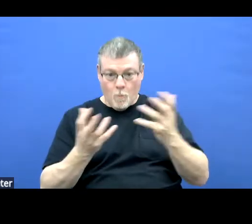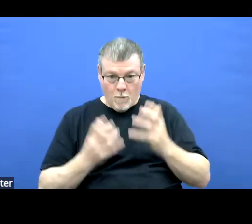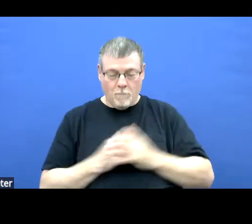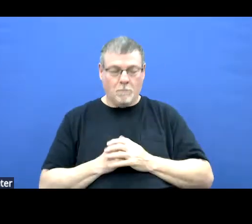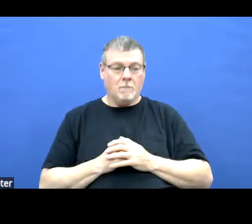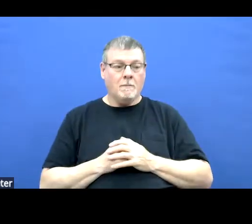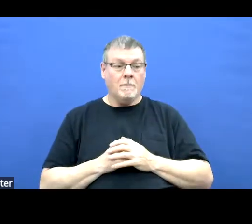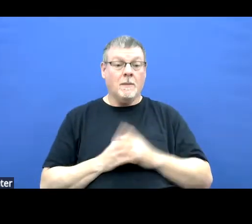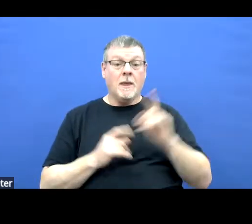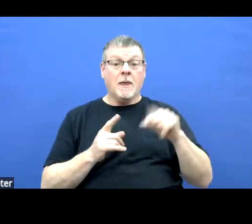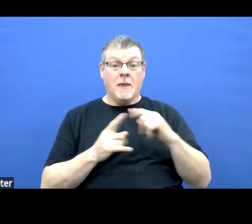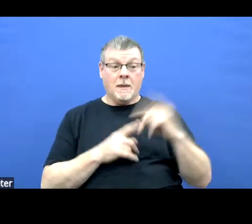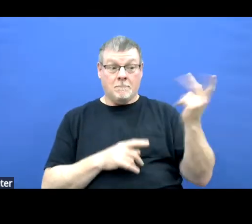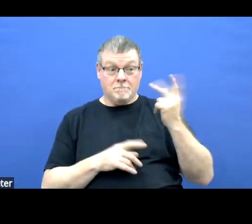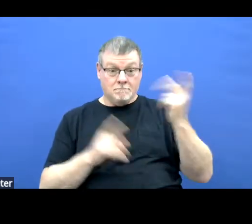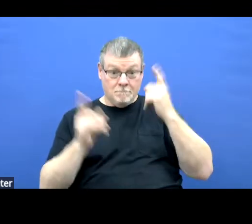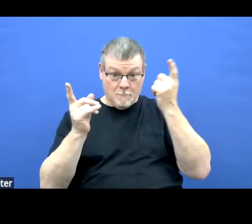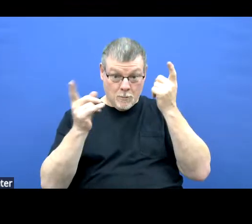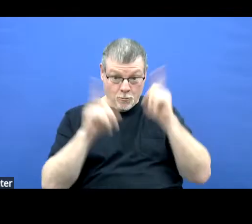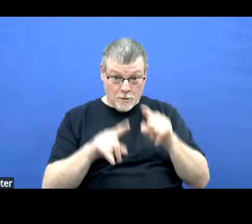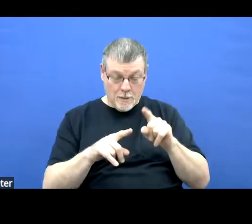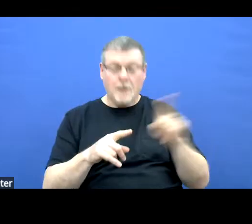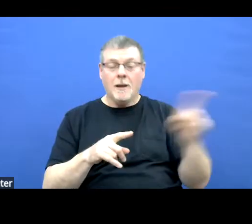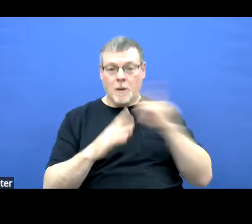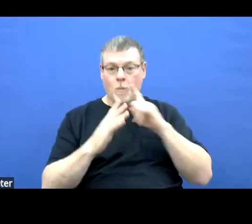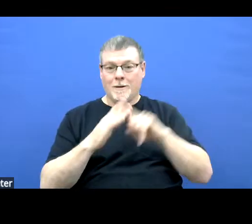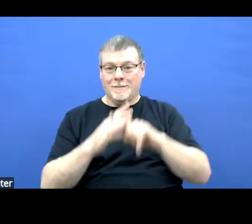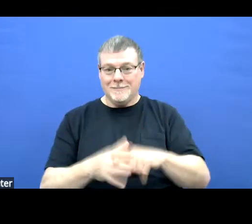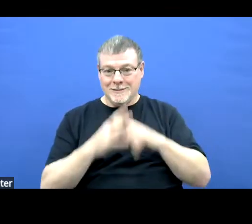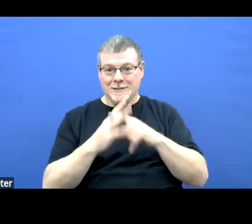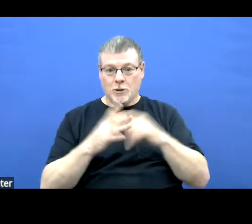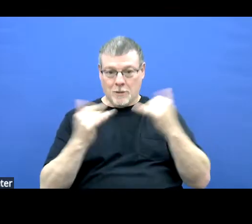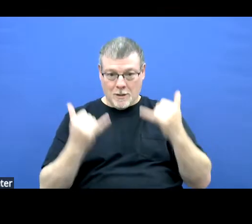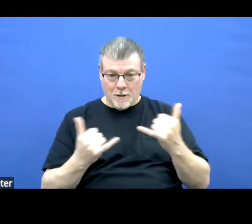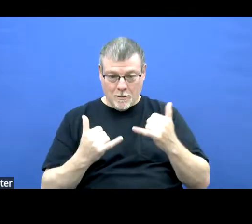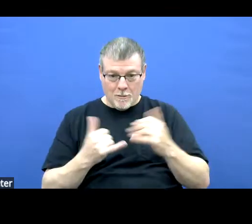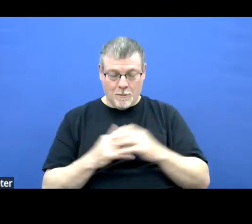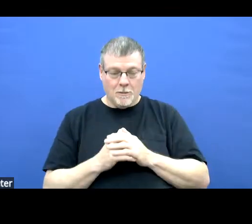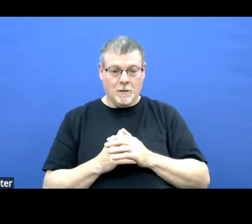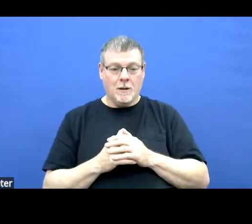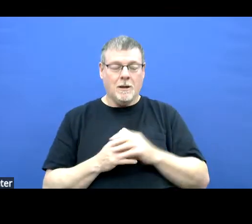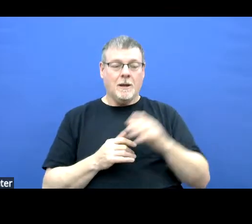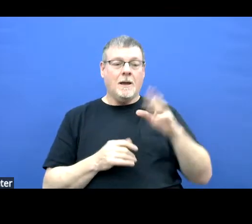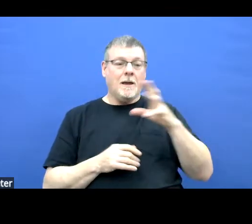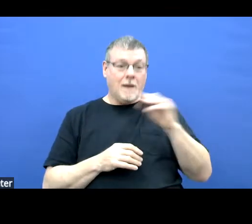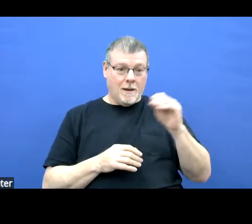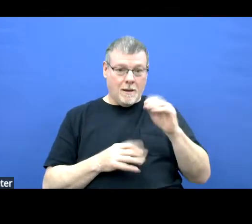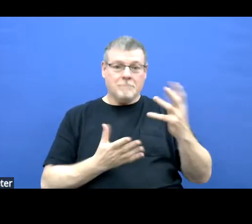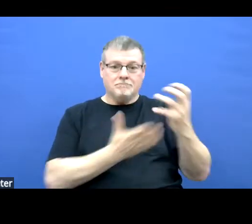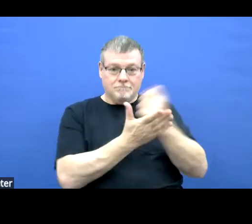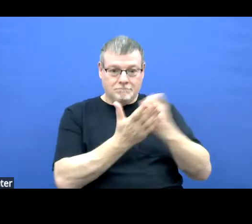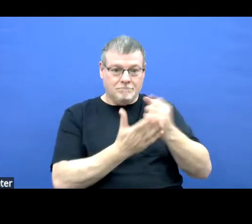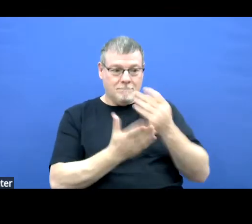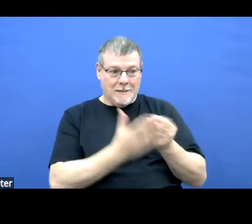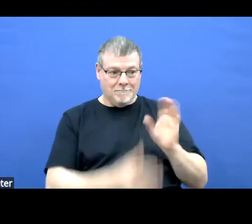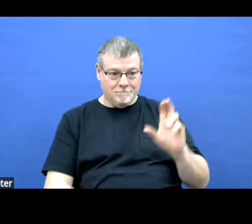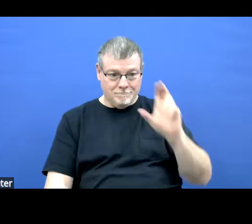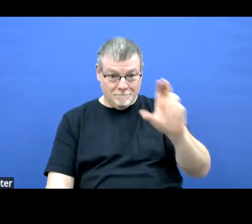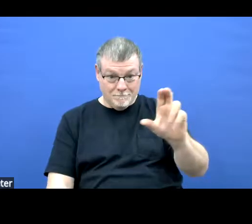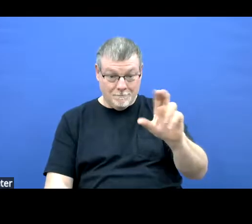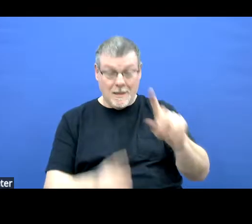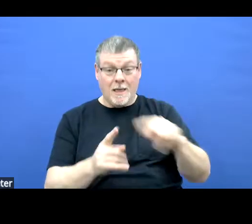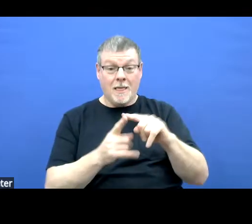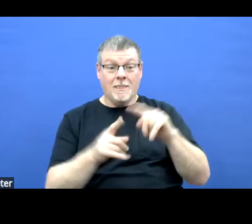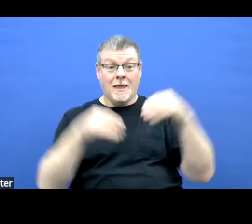that, we'll both agree to it. They'll get started now under Frank. He'll be the one getting that revenue. And then when the